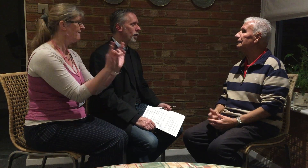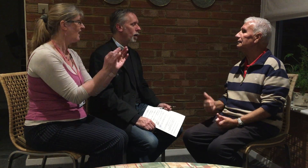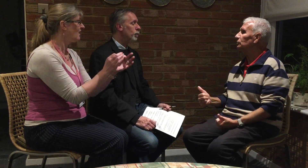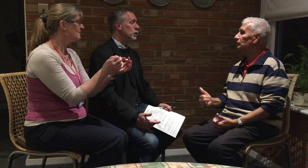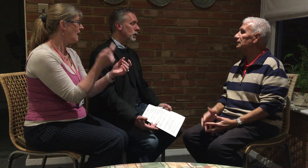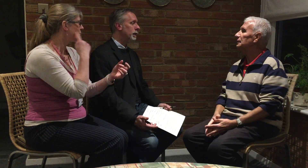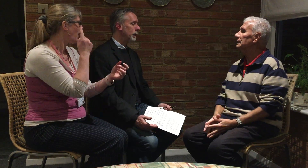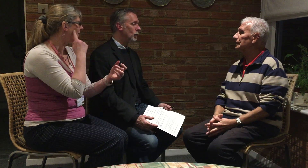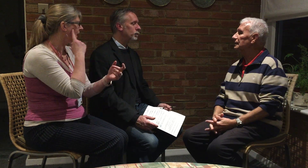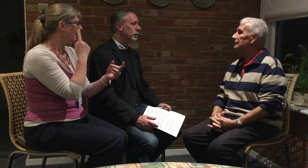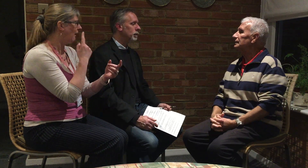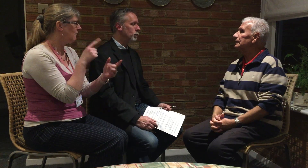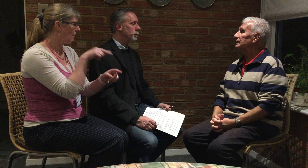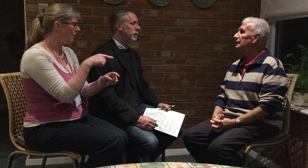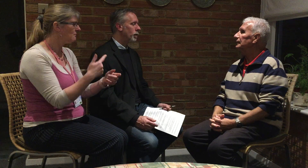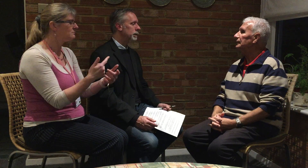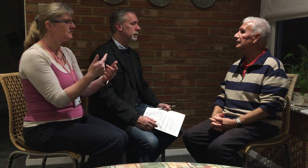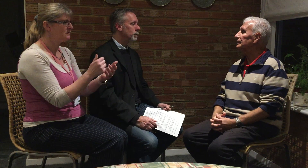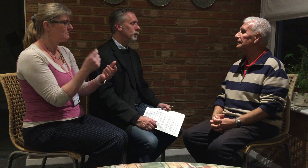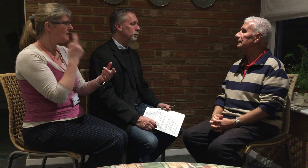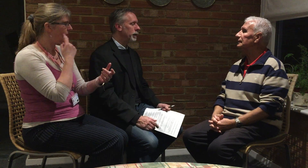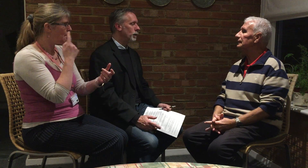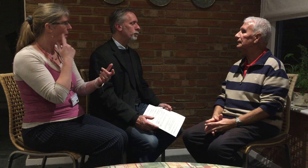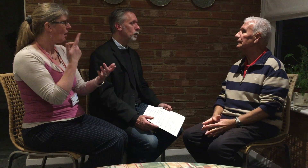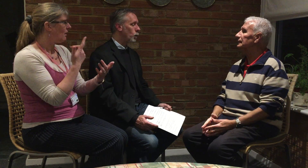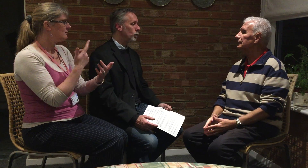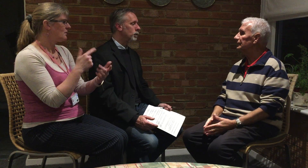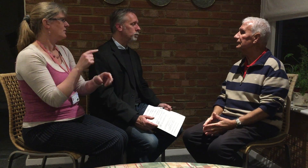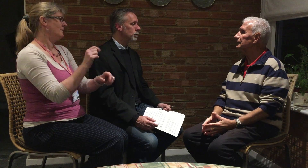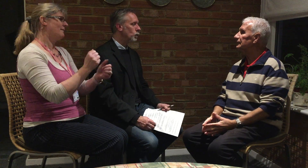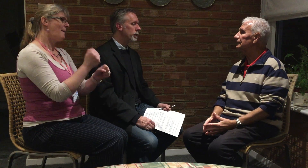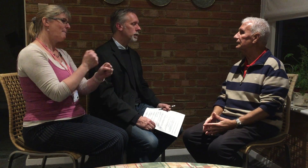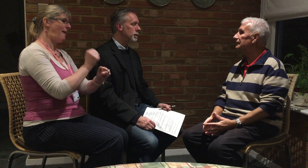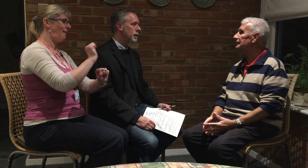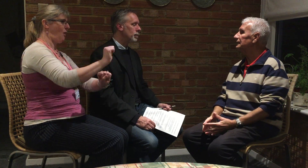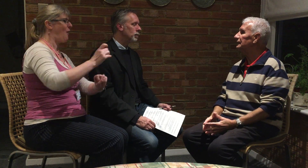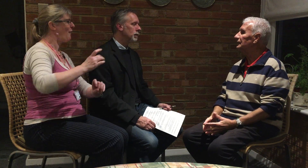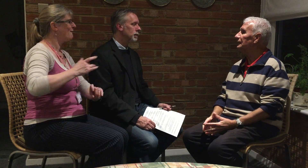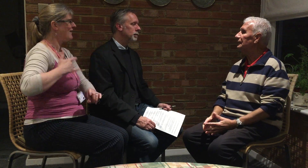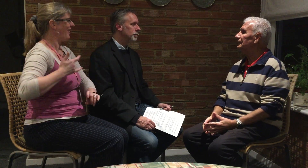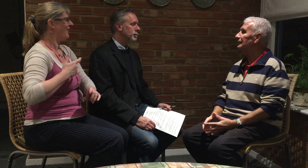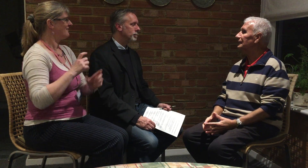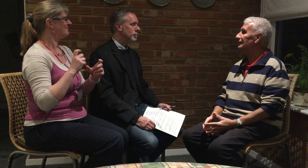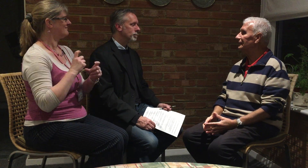I was thinking of, that would be nice to make her feel welcome within the team.